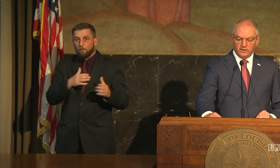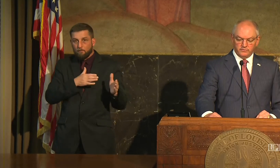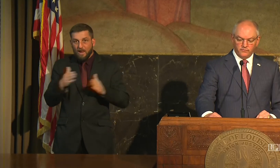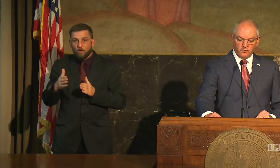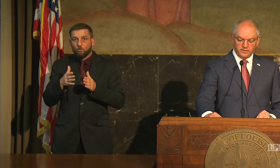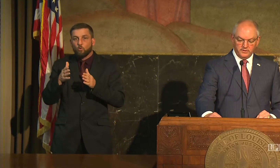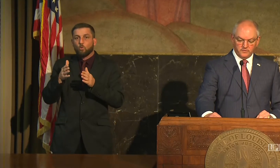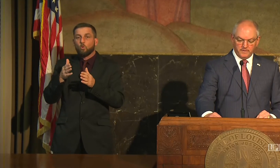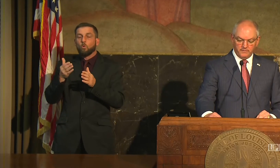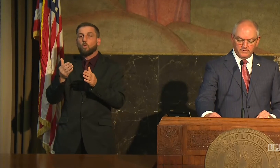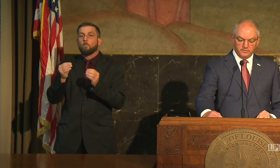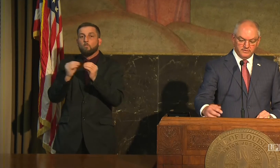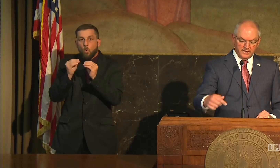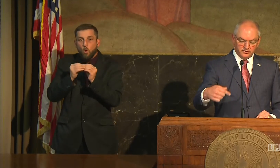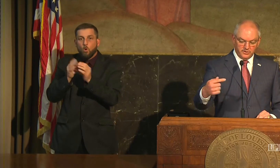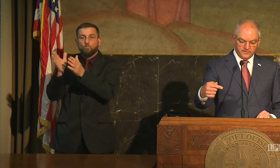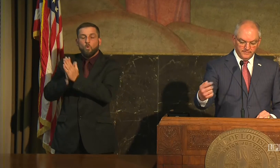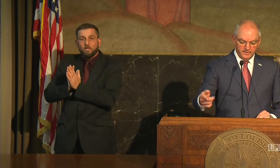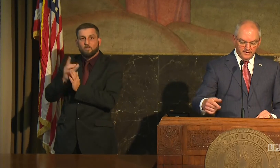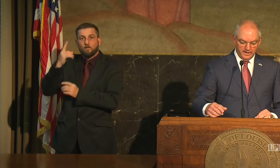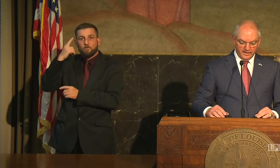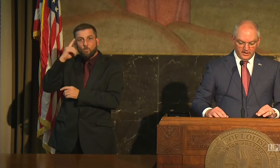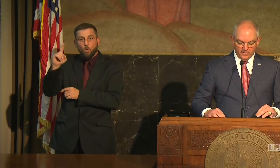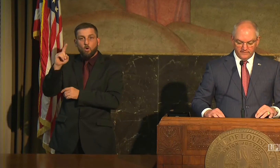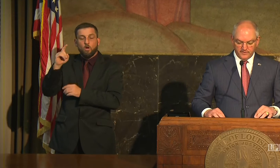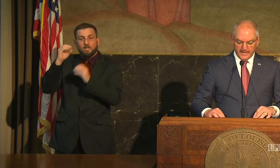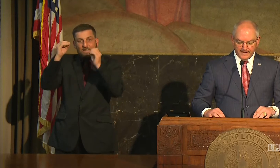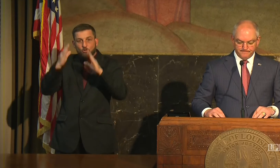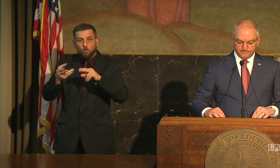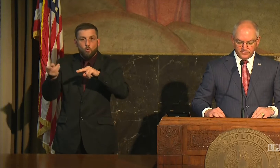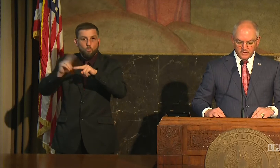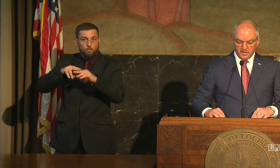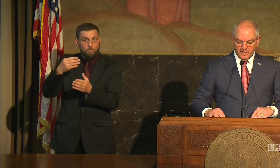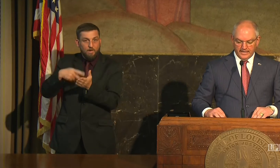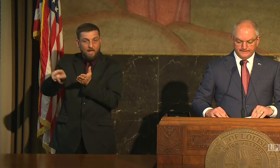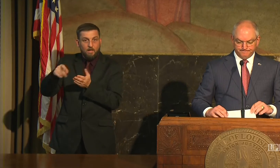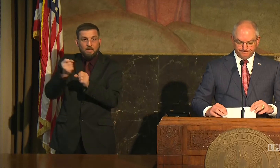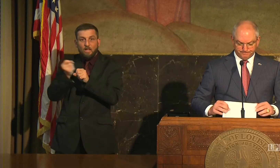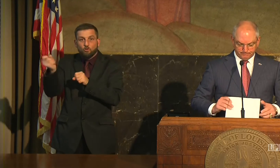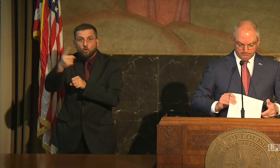additional requests for teacher pay raises next year and the year after that.